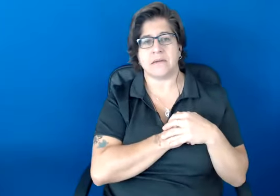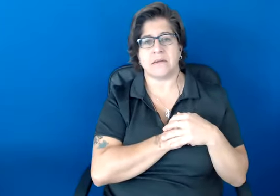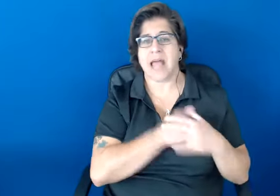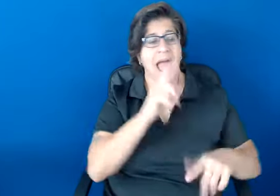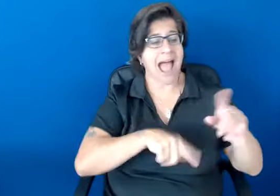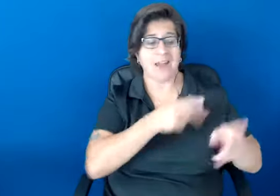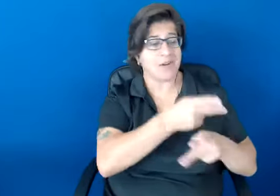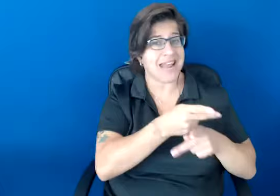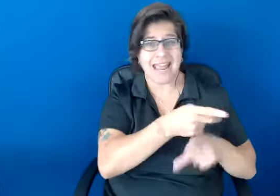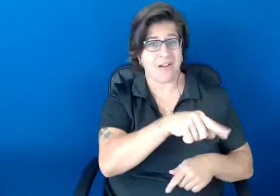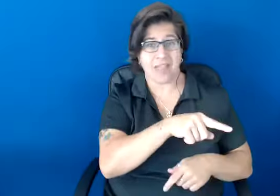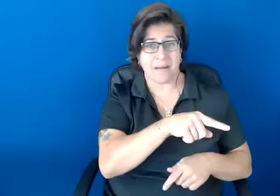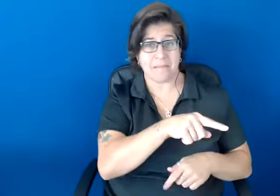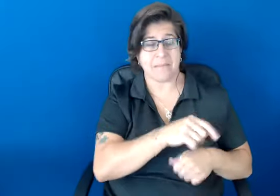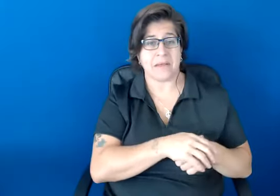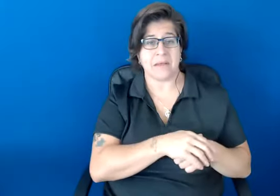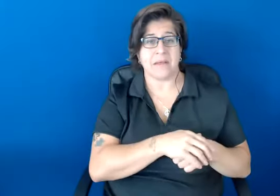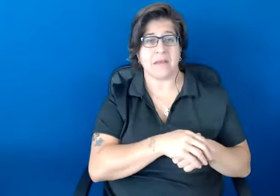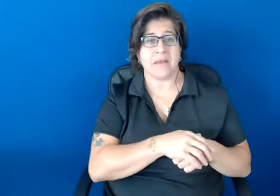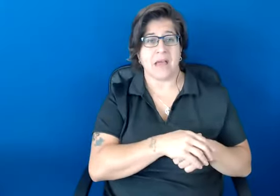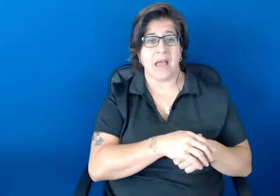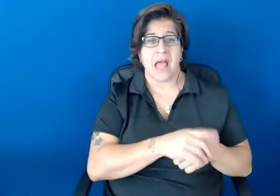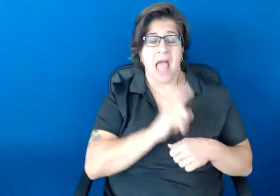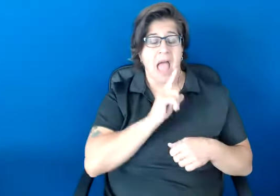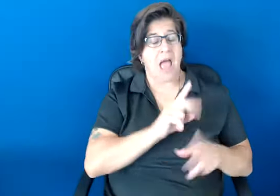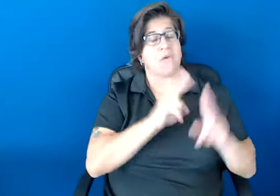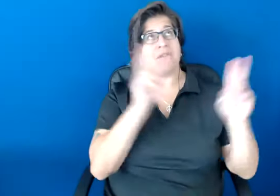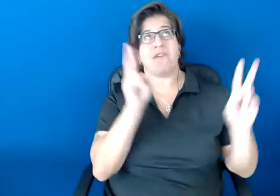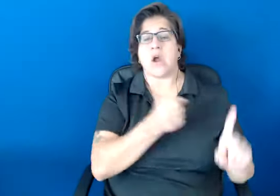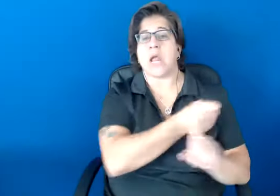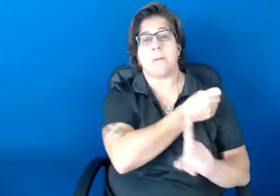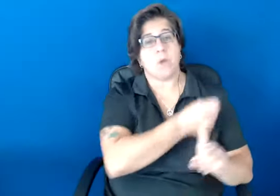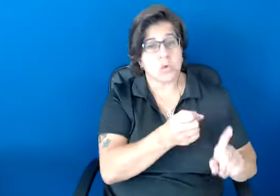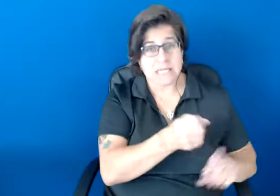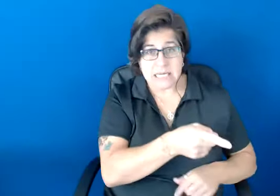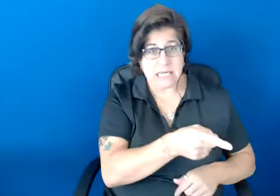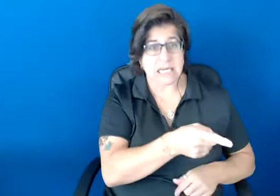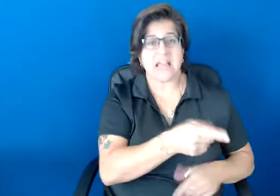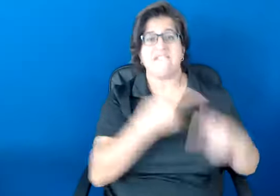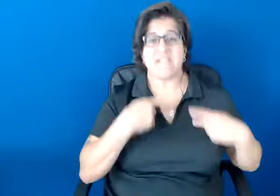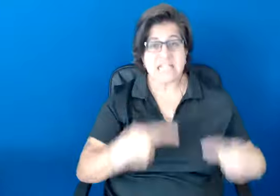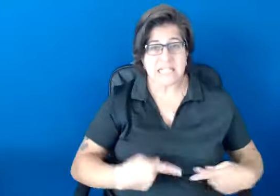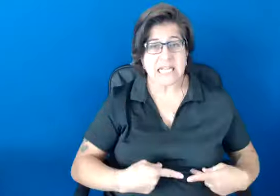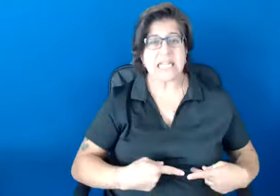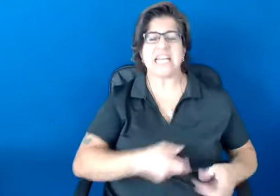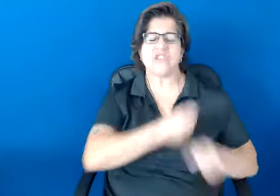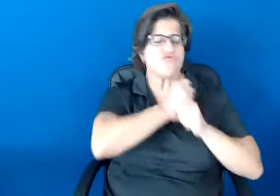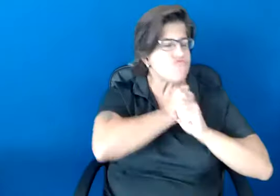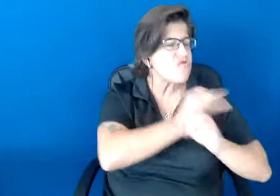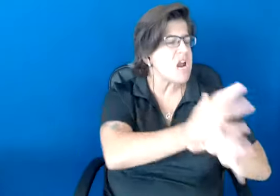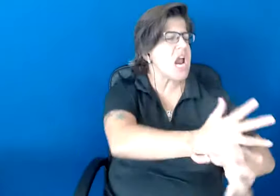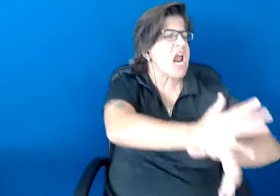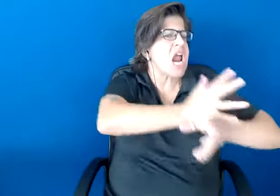care of them, and I was very abusive, both physically, screaming at